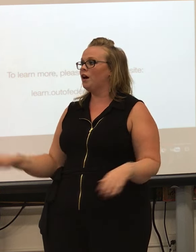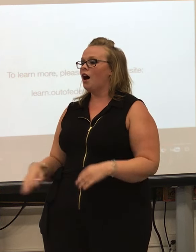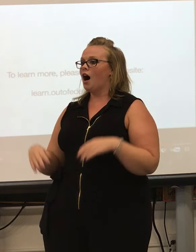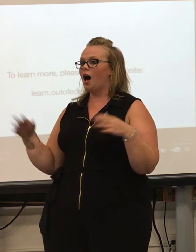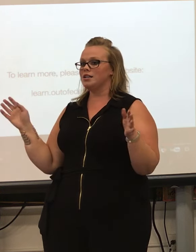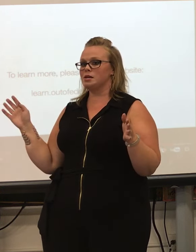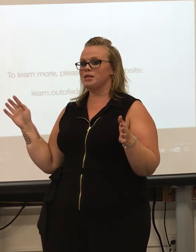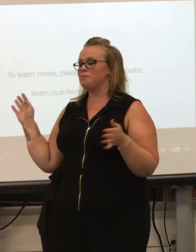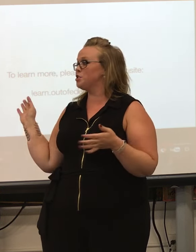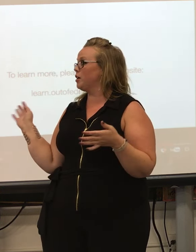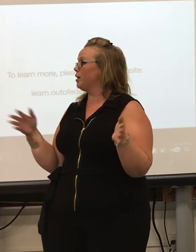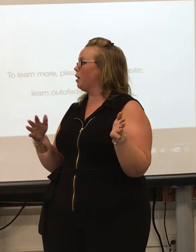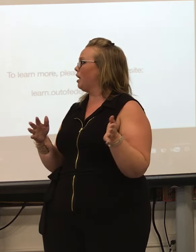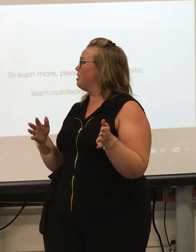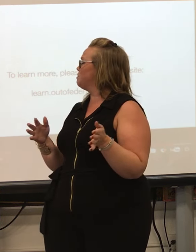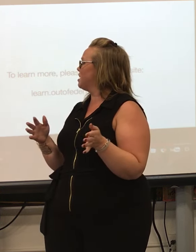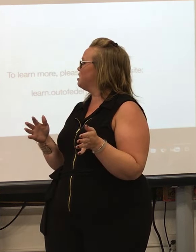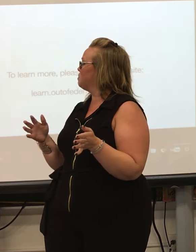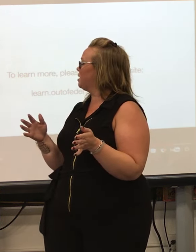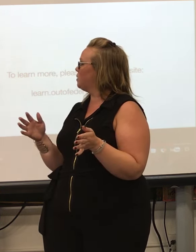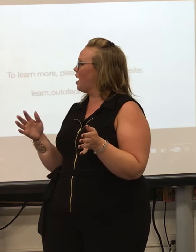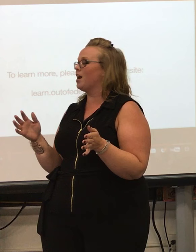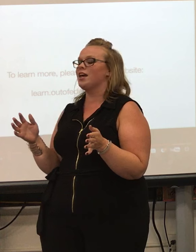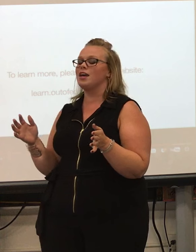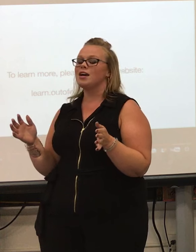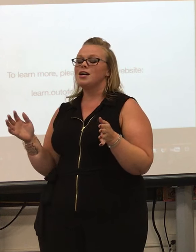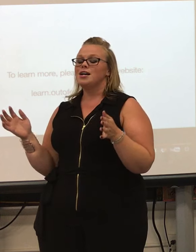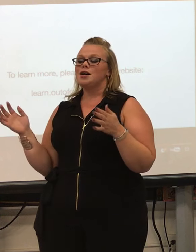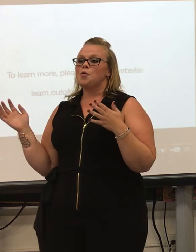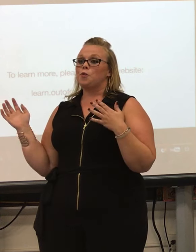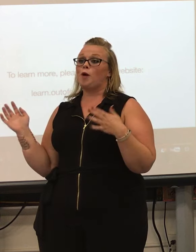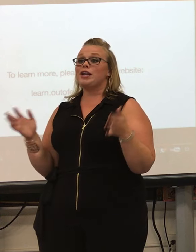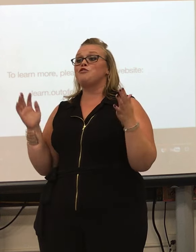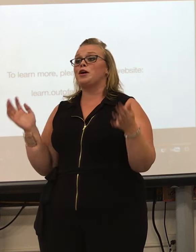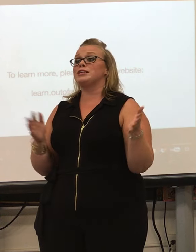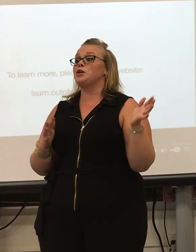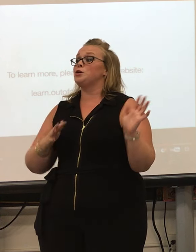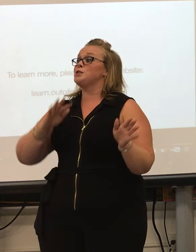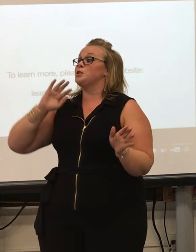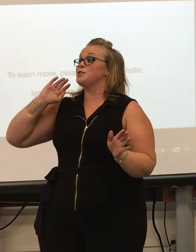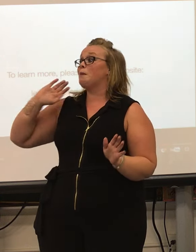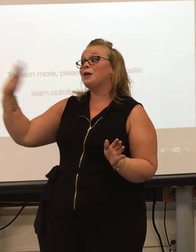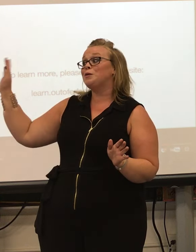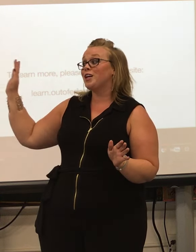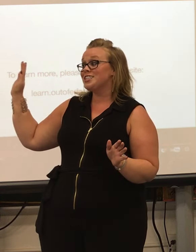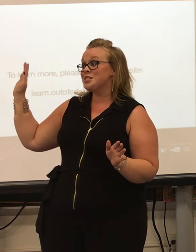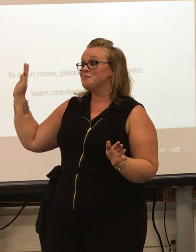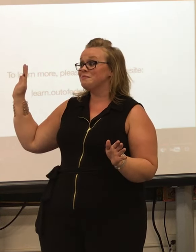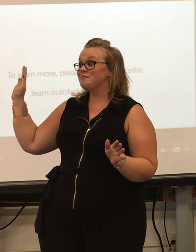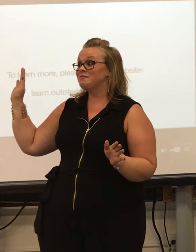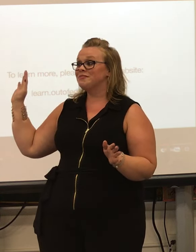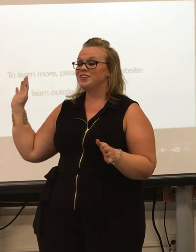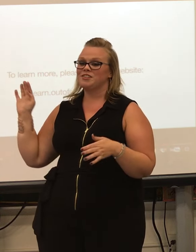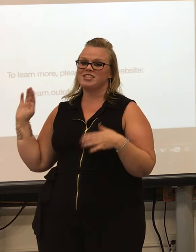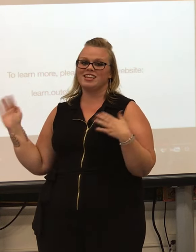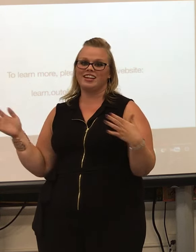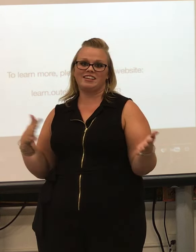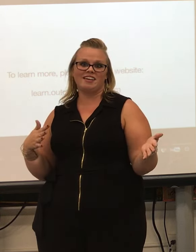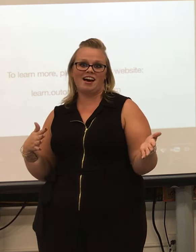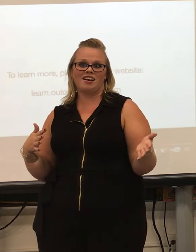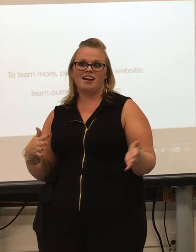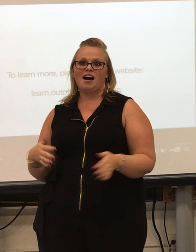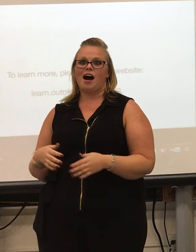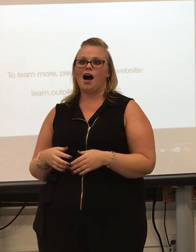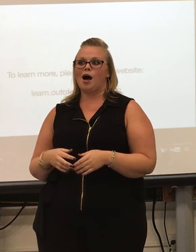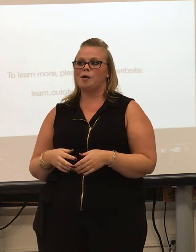their own. Sometimes during, I think it was last week, we had a write a fairy tale using your spelling words, which they